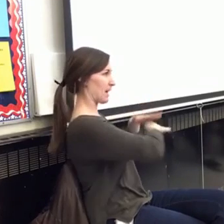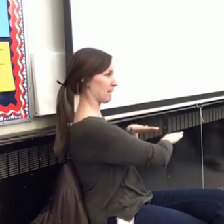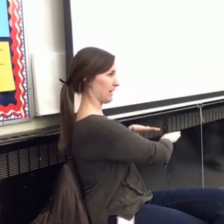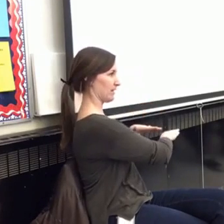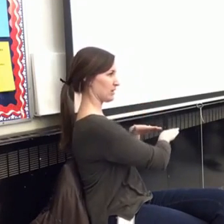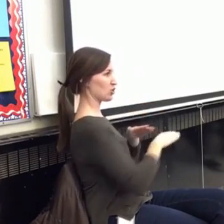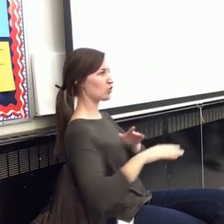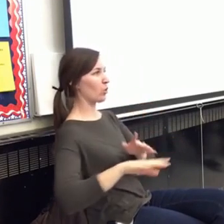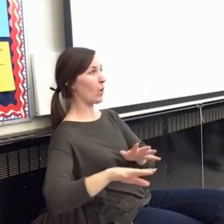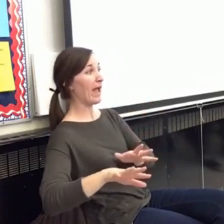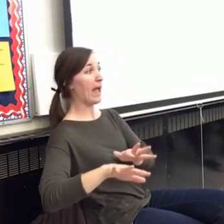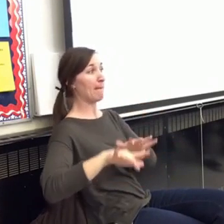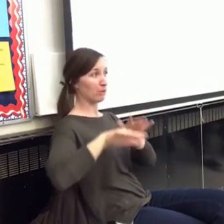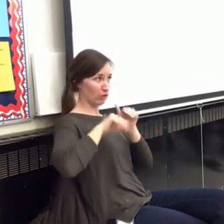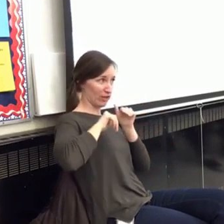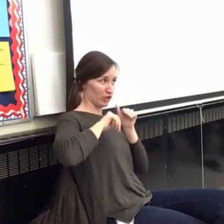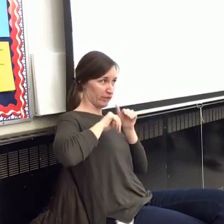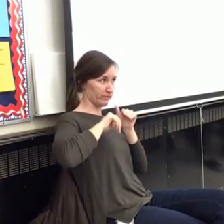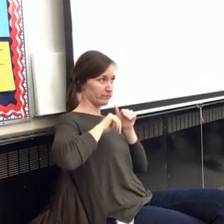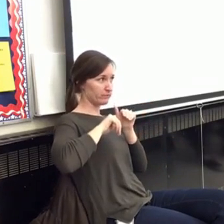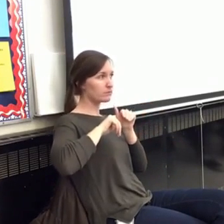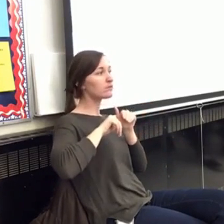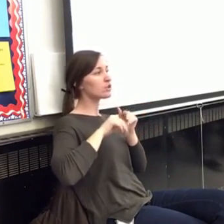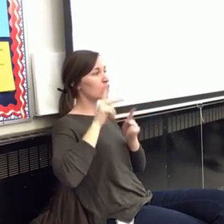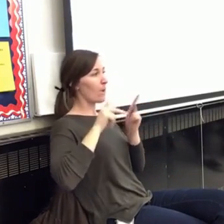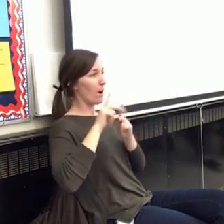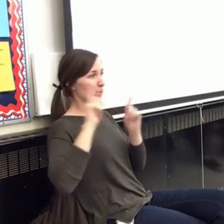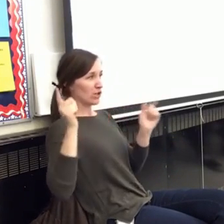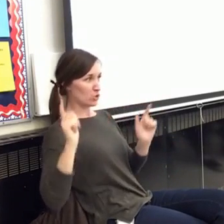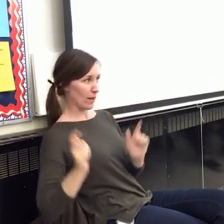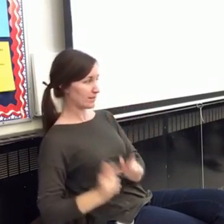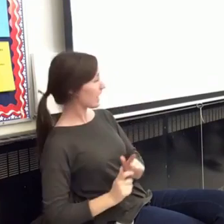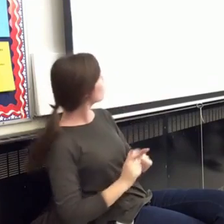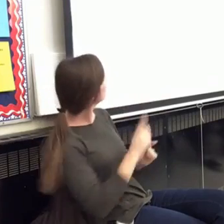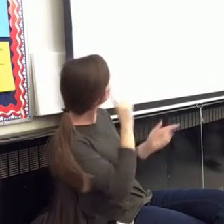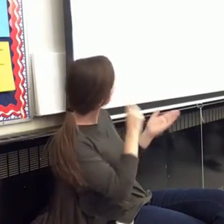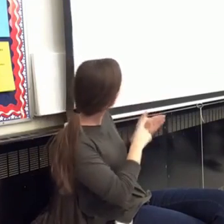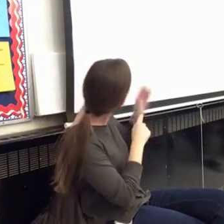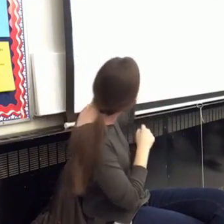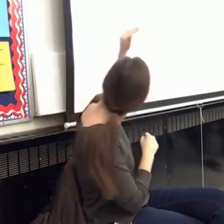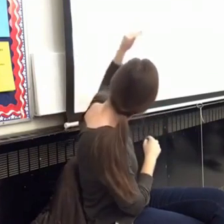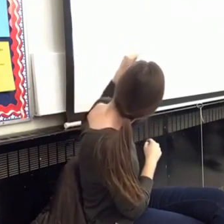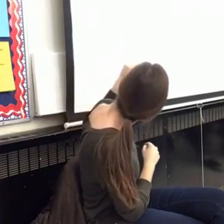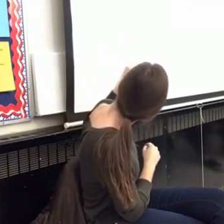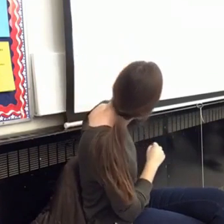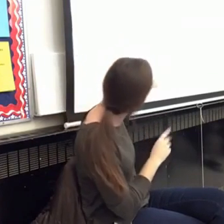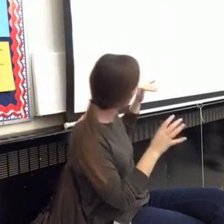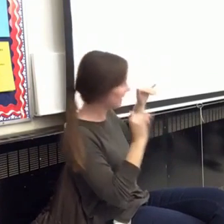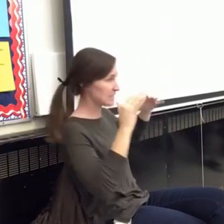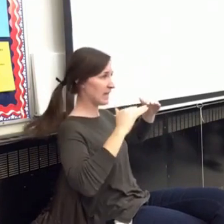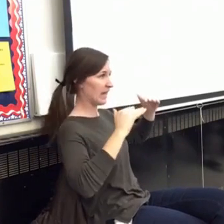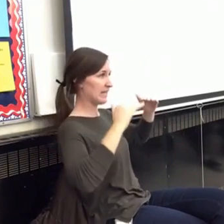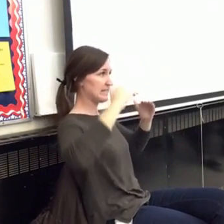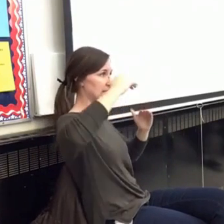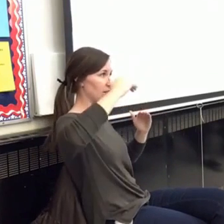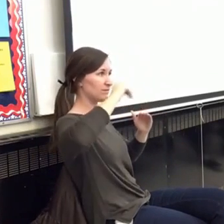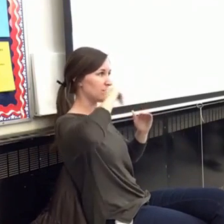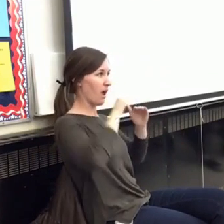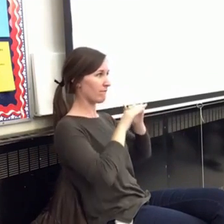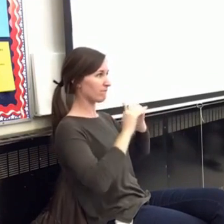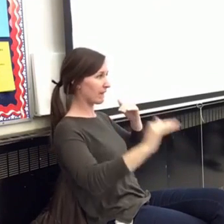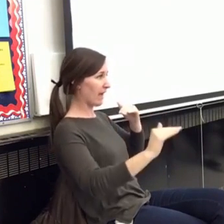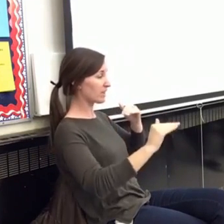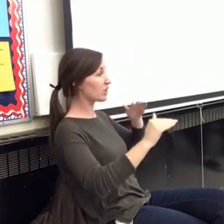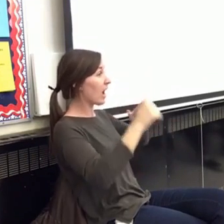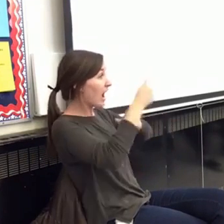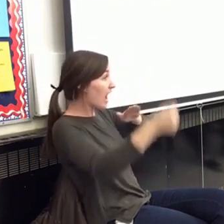memory of all those people who died. If you actually look underneath, it has this like weird tilt, and people are like, that's weird, why isn't it flat?